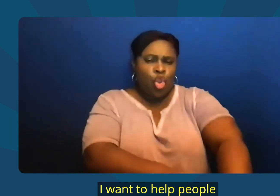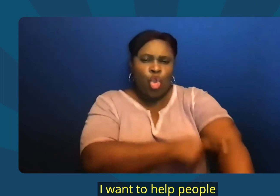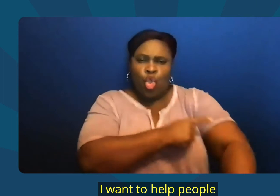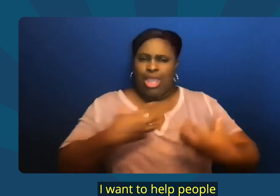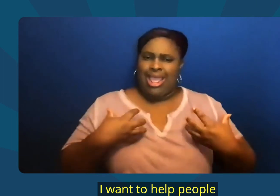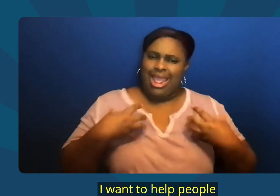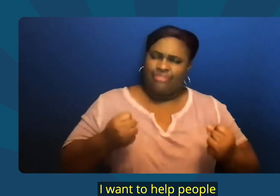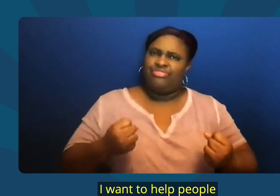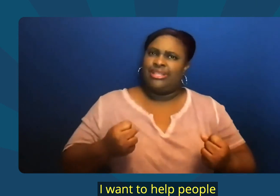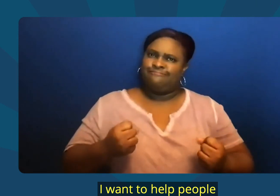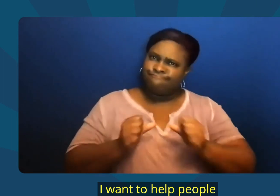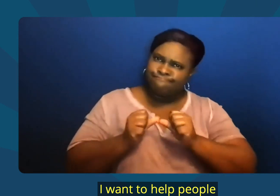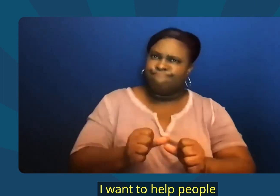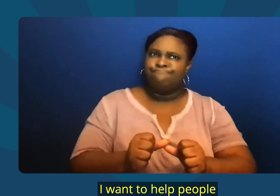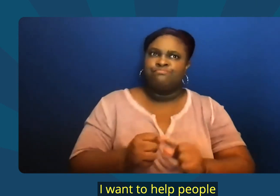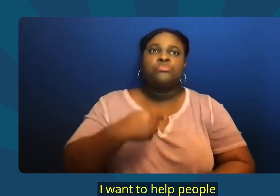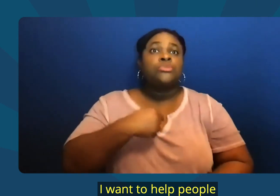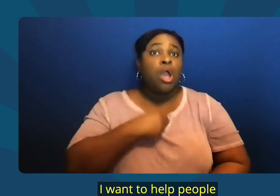healthy lives.